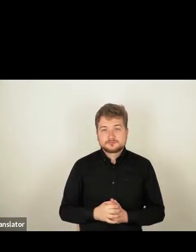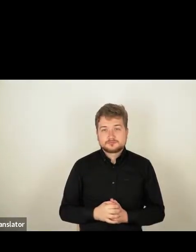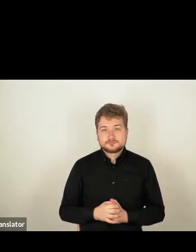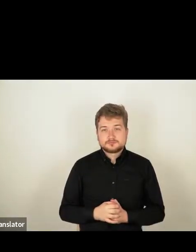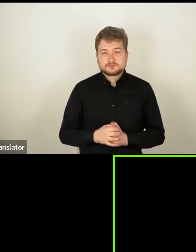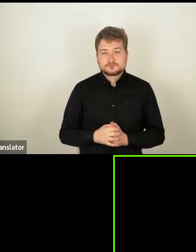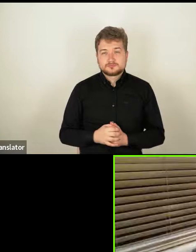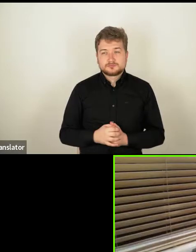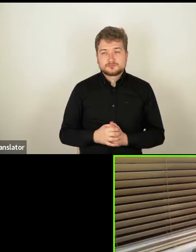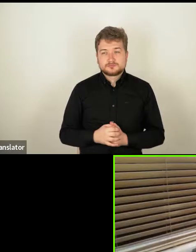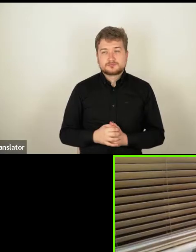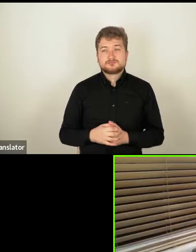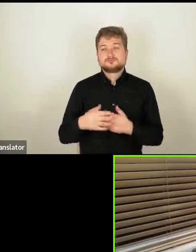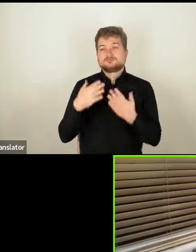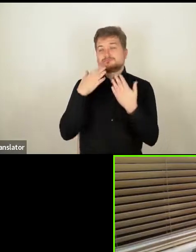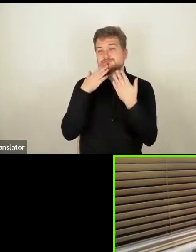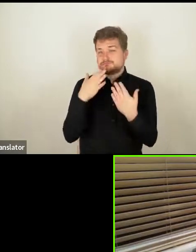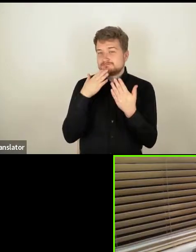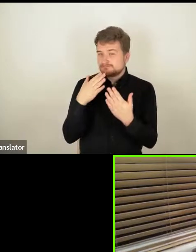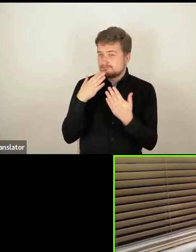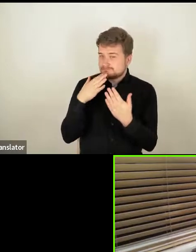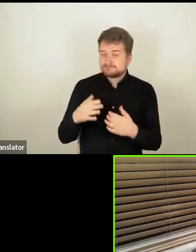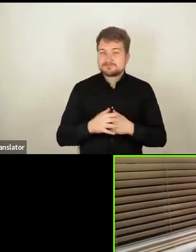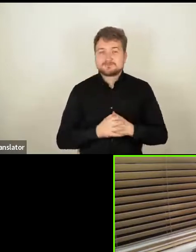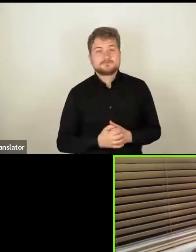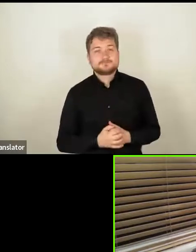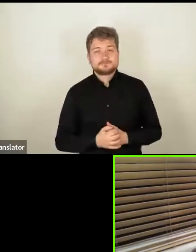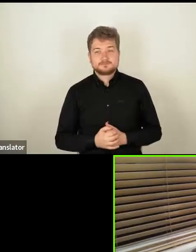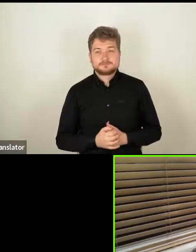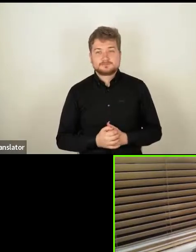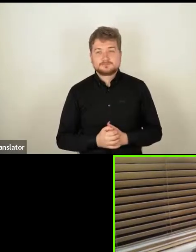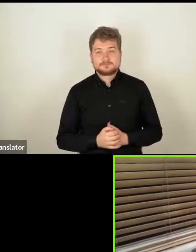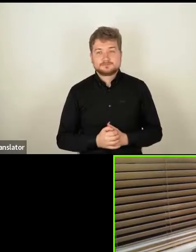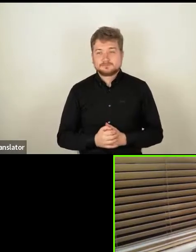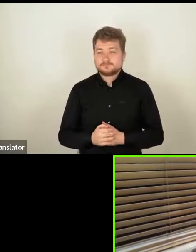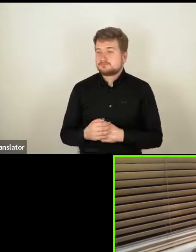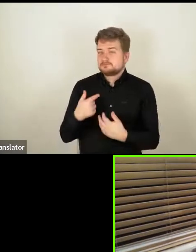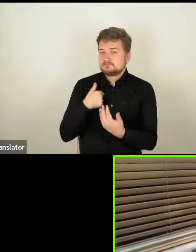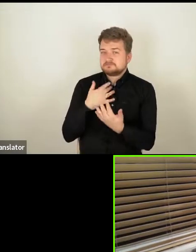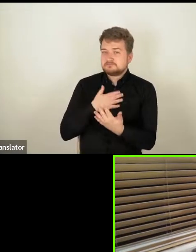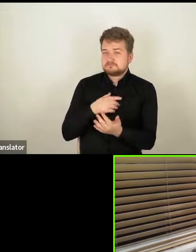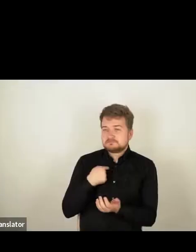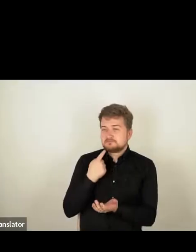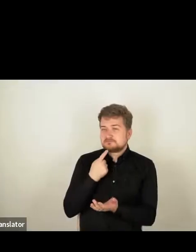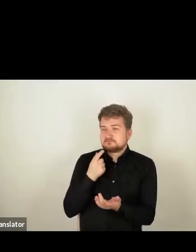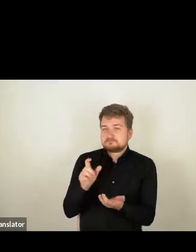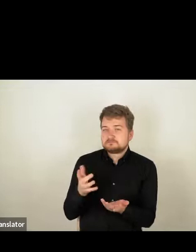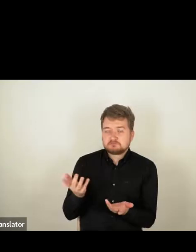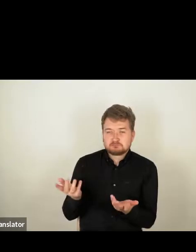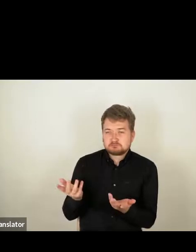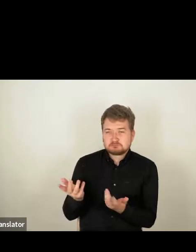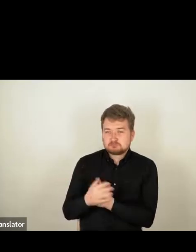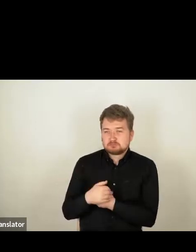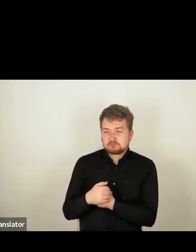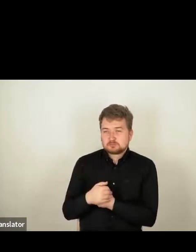Thank you, Sasha. I wanted to just reflect on all